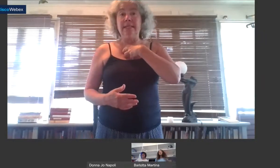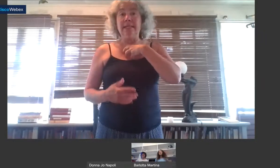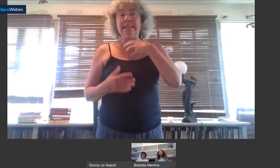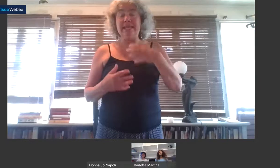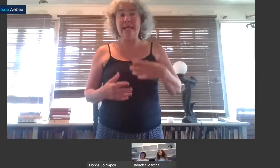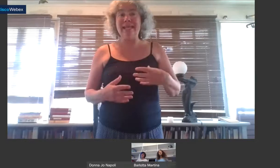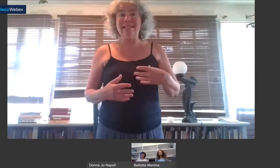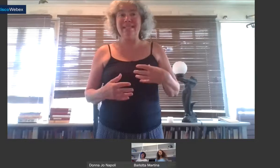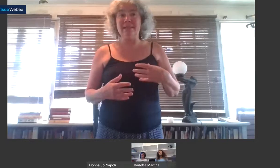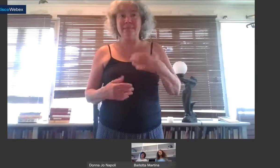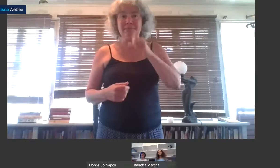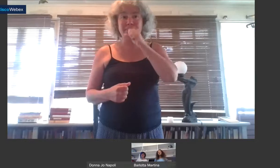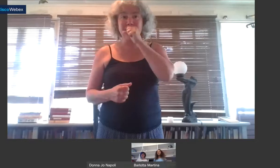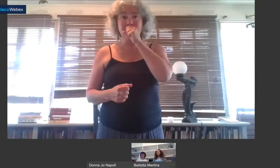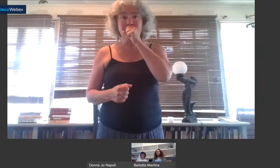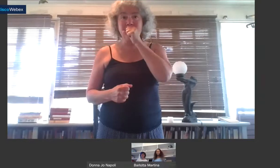It takes